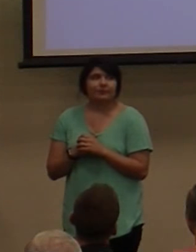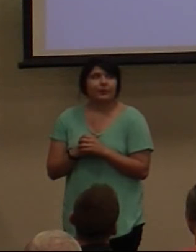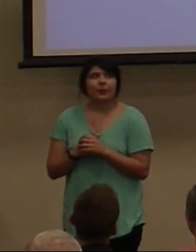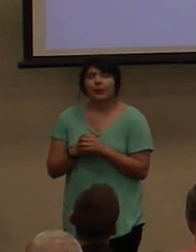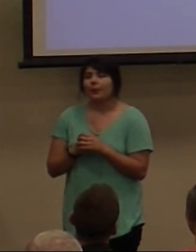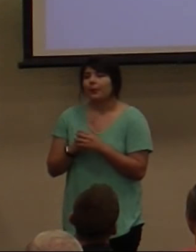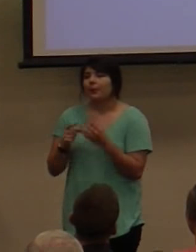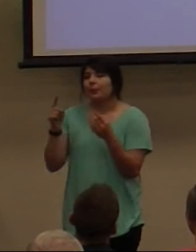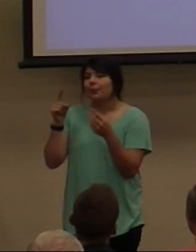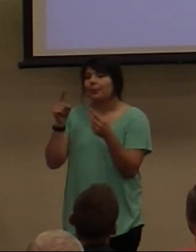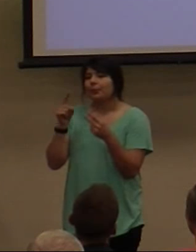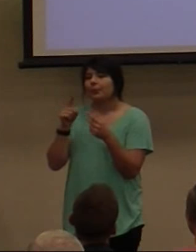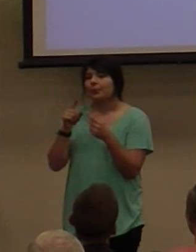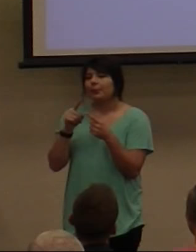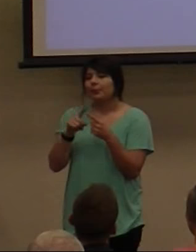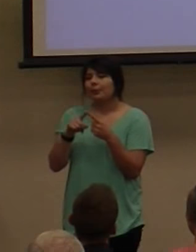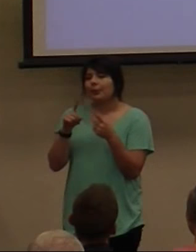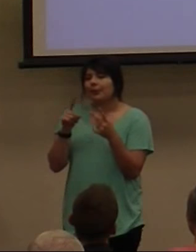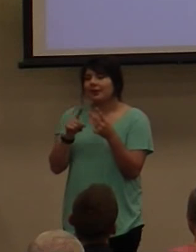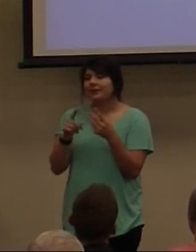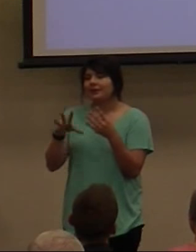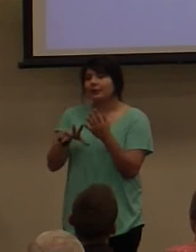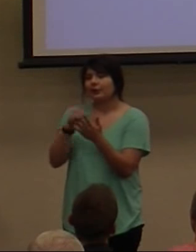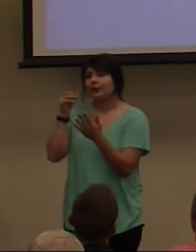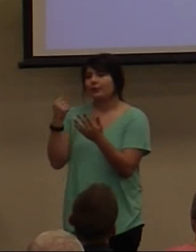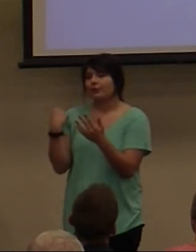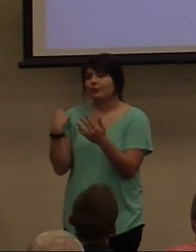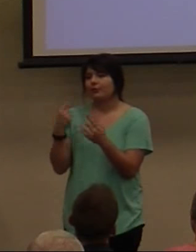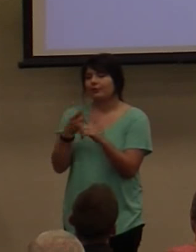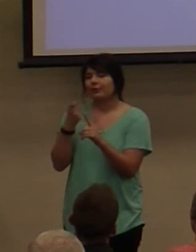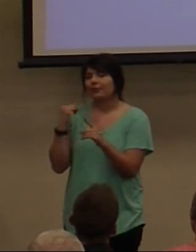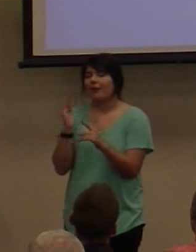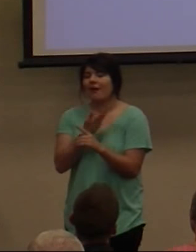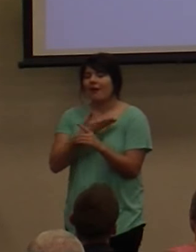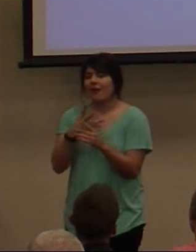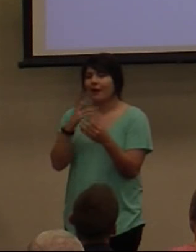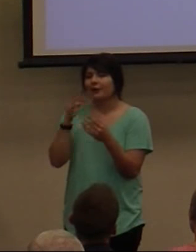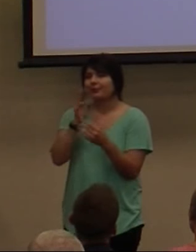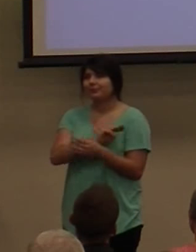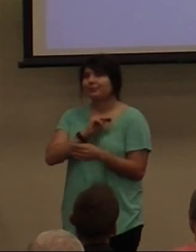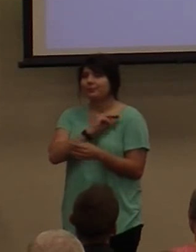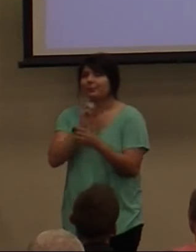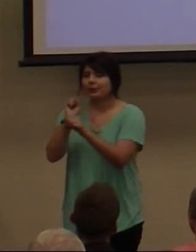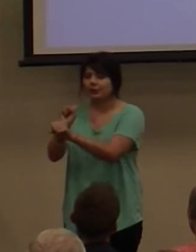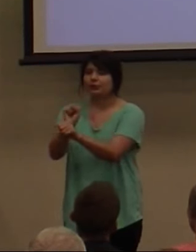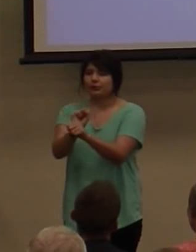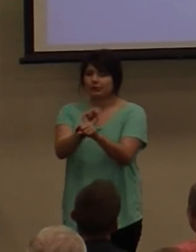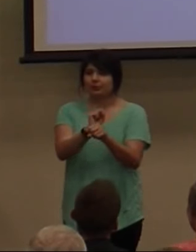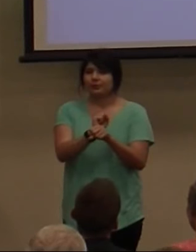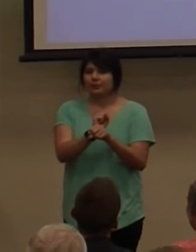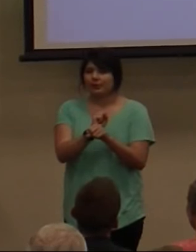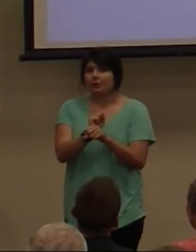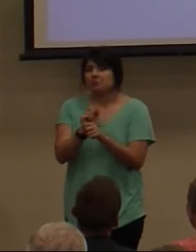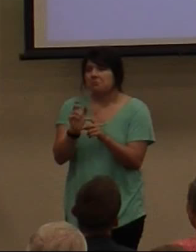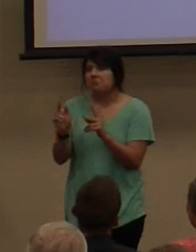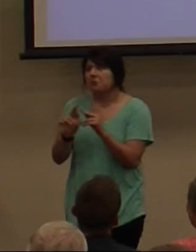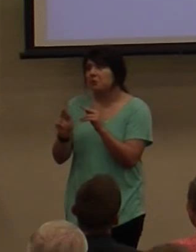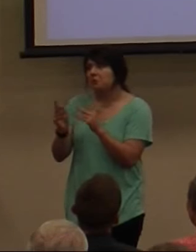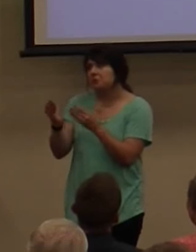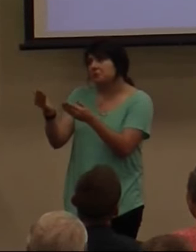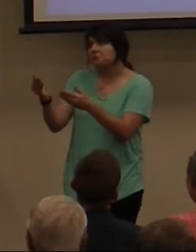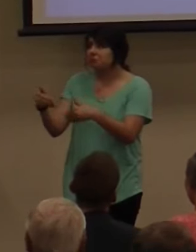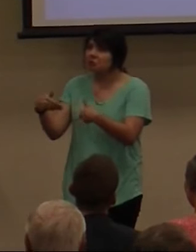Points learned from our mission work. It was suggested to me some things to put into the